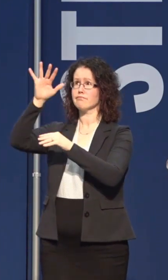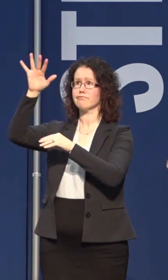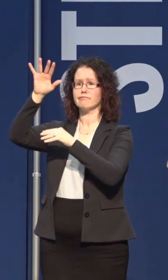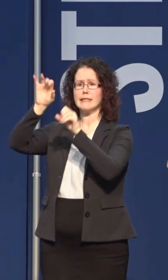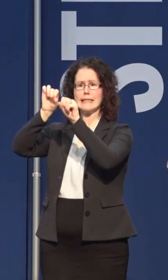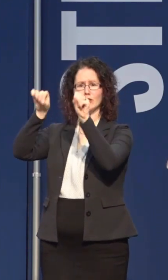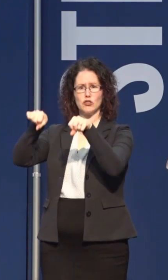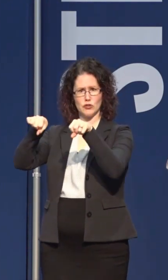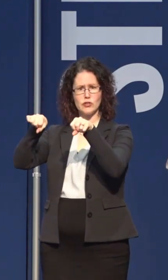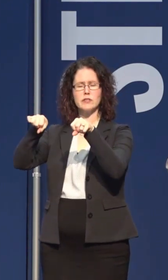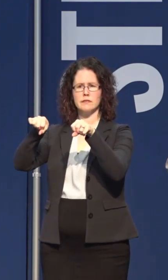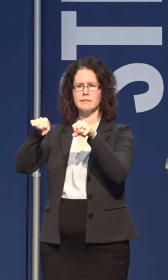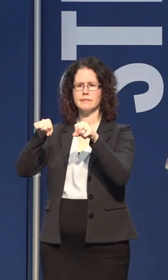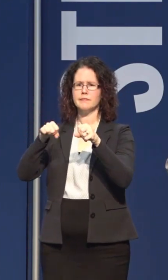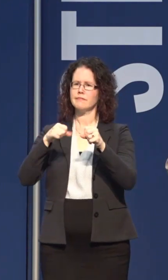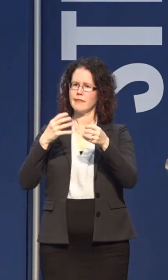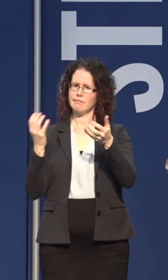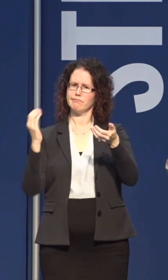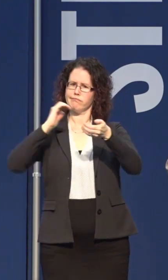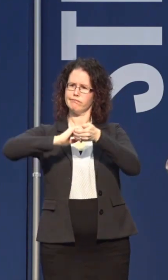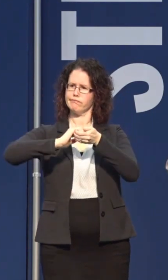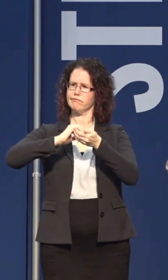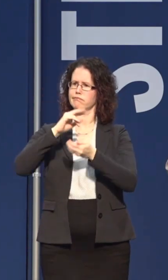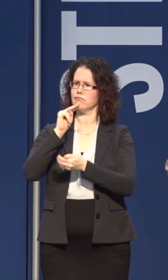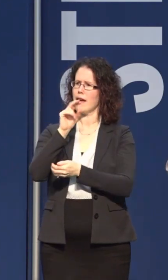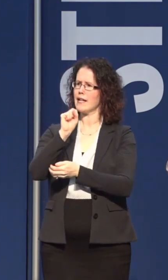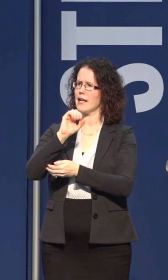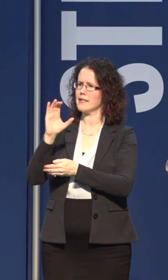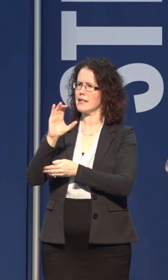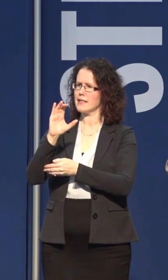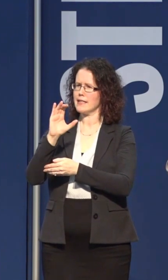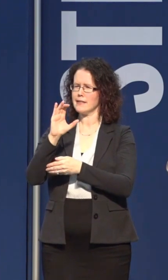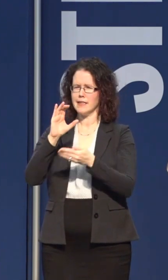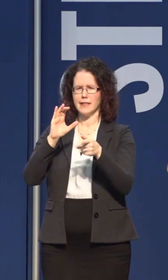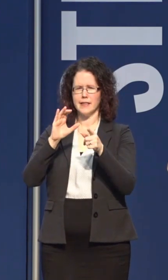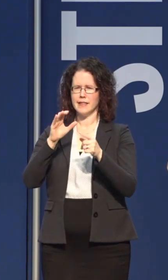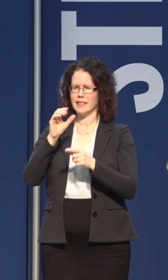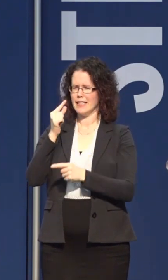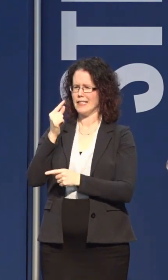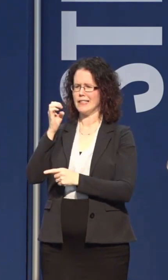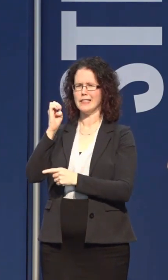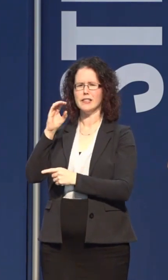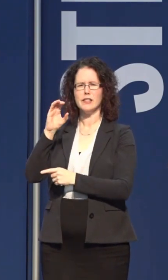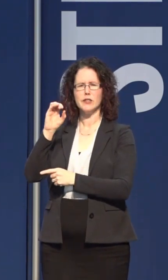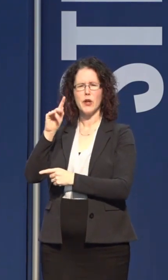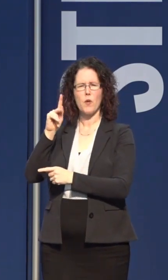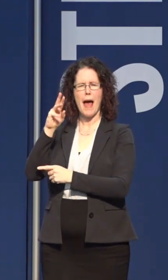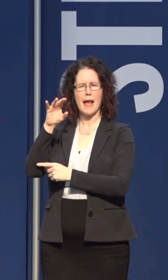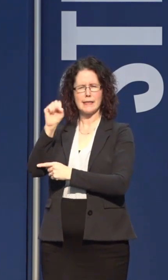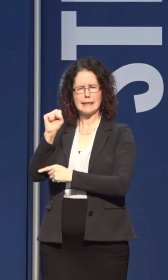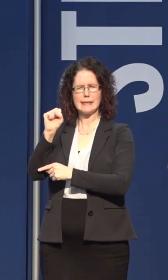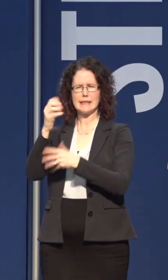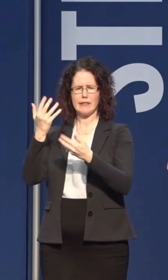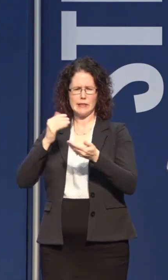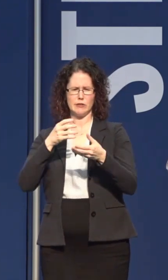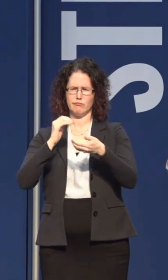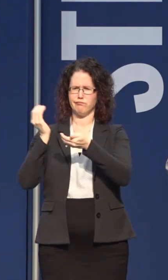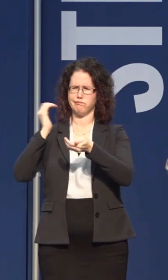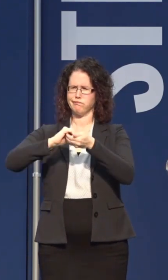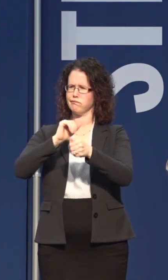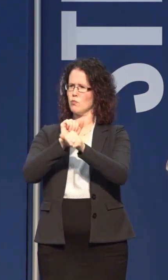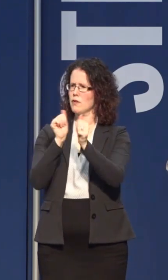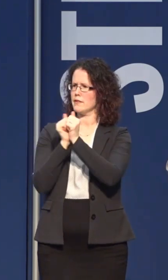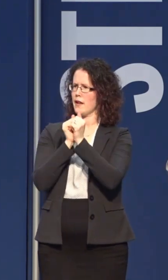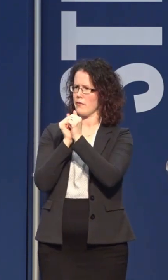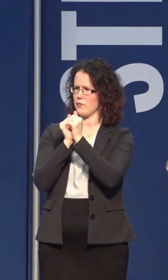Scotia Community College in the area of geomatics. And as a way to recognize his many lifetime accomplishments,